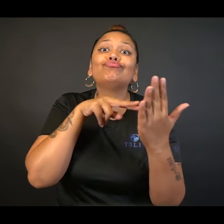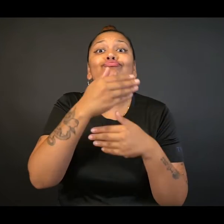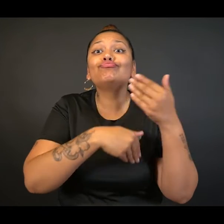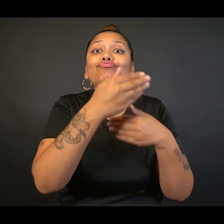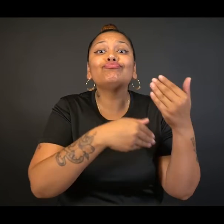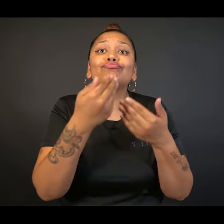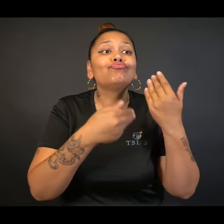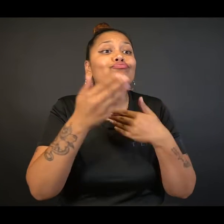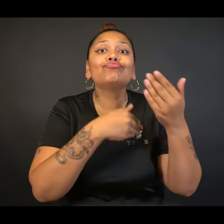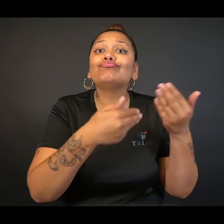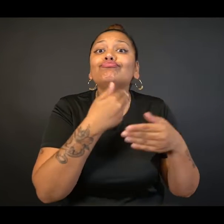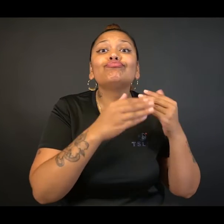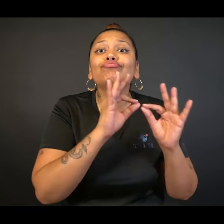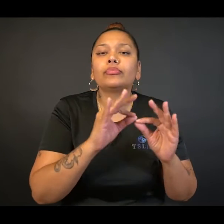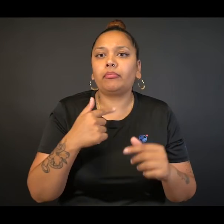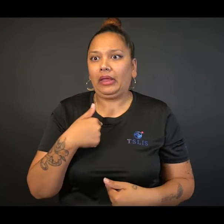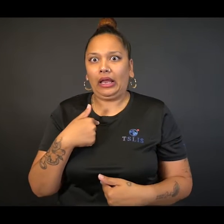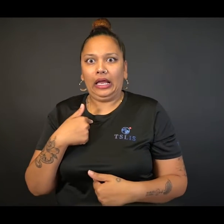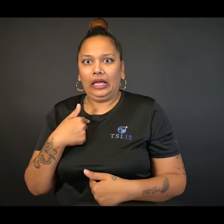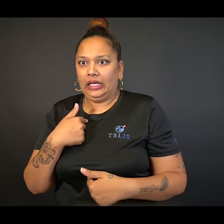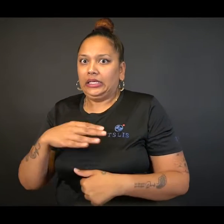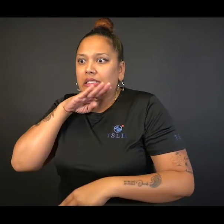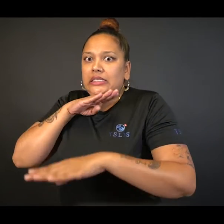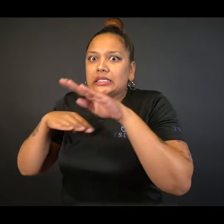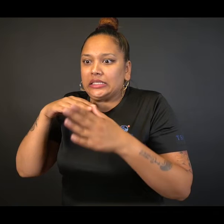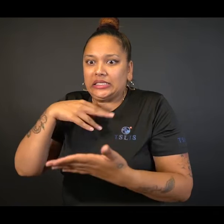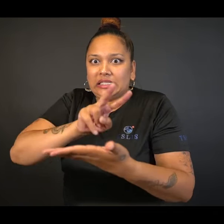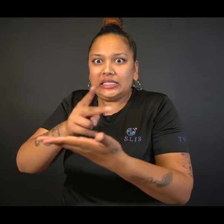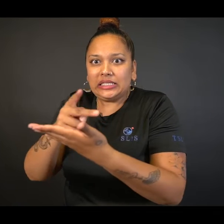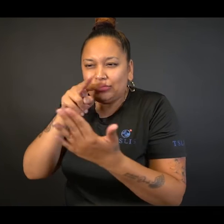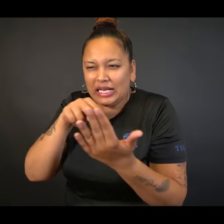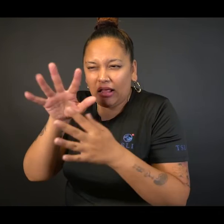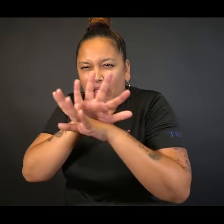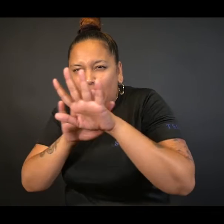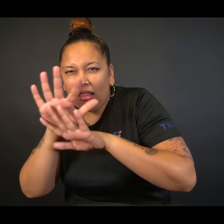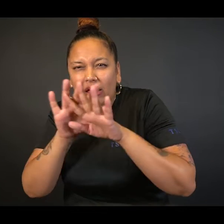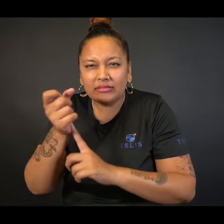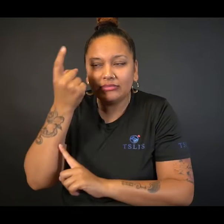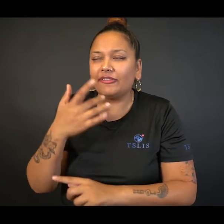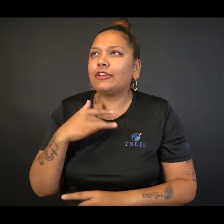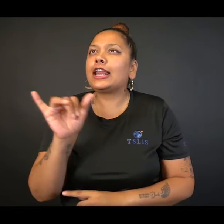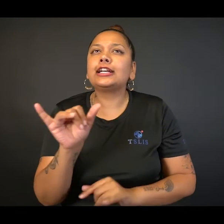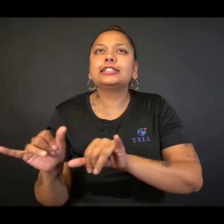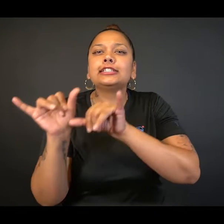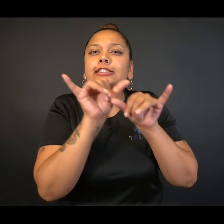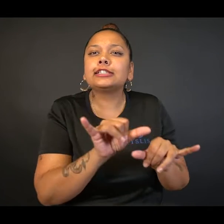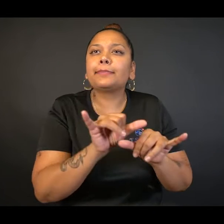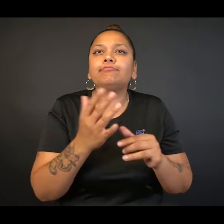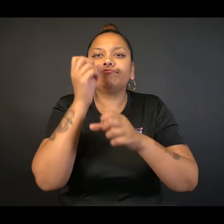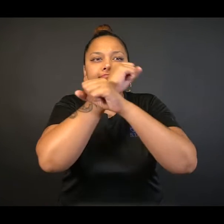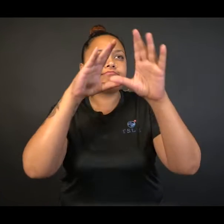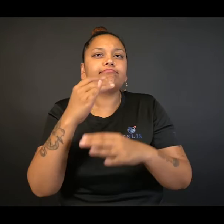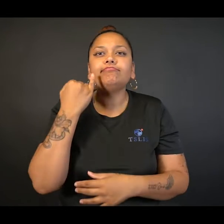opposite, reading it as the dyslexic, it's a bit like if you need to think at every step you